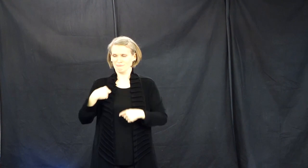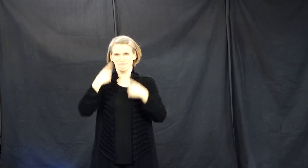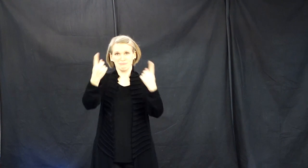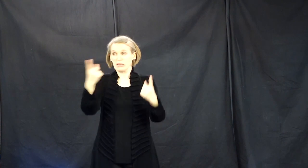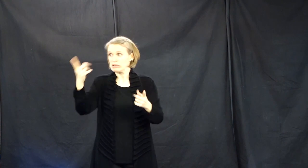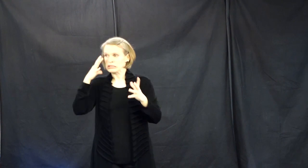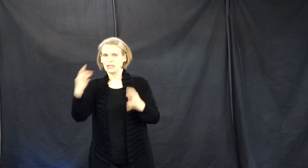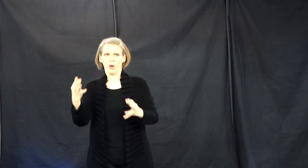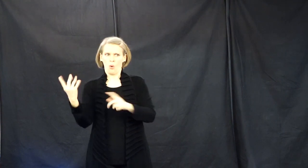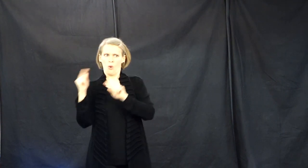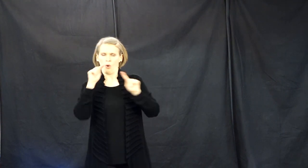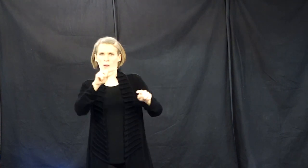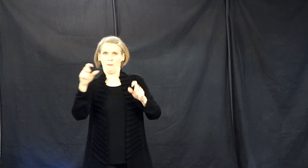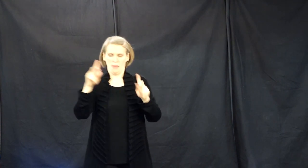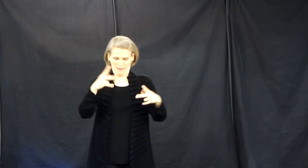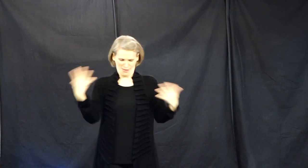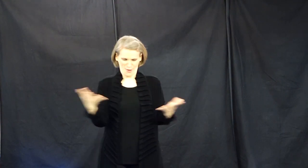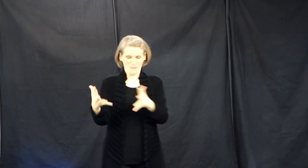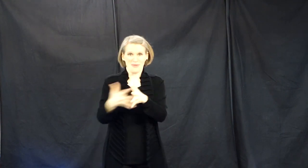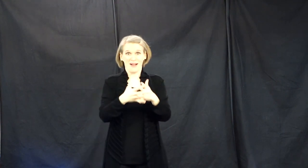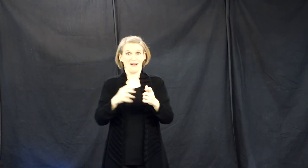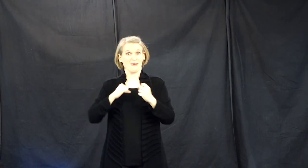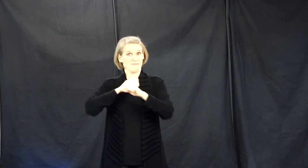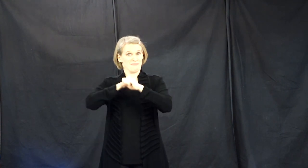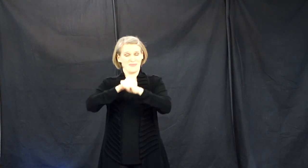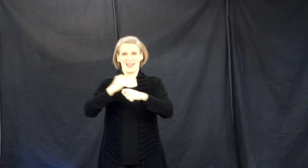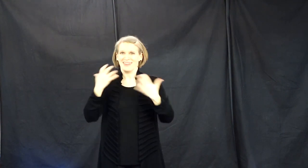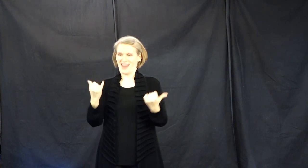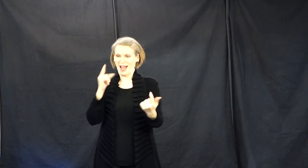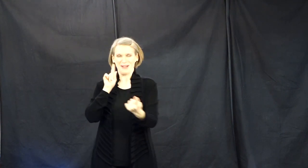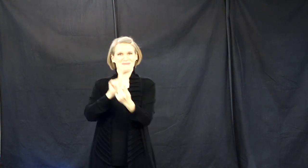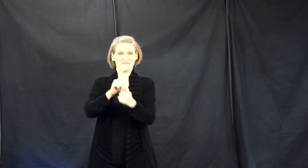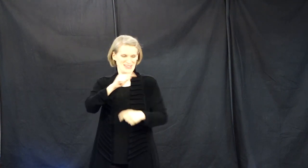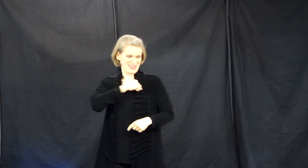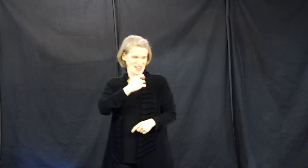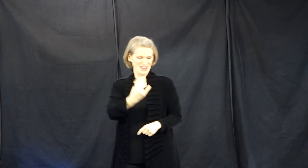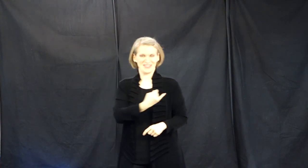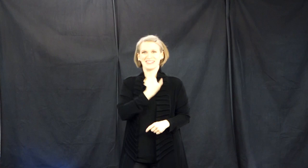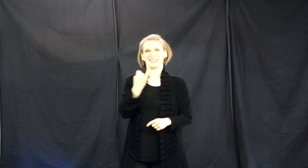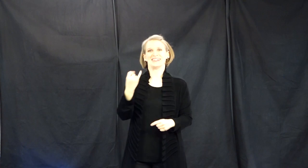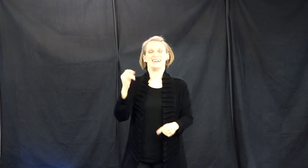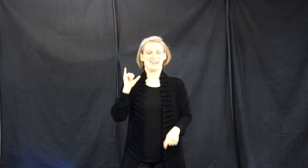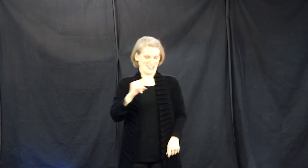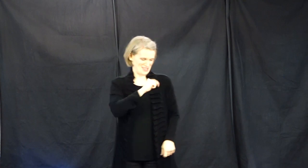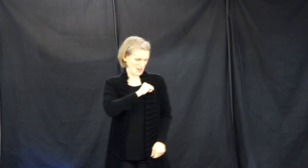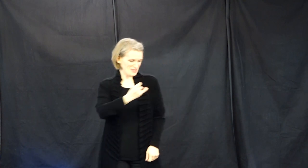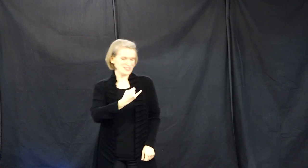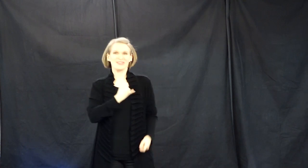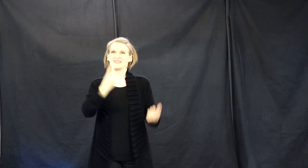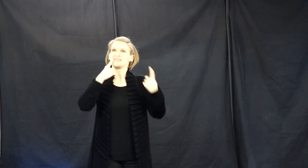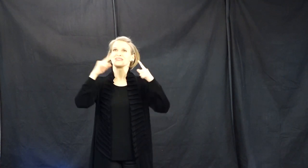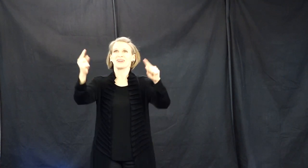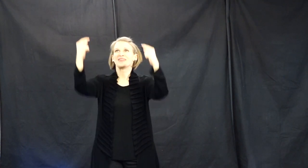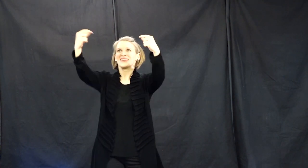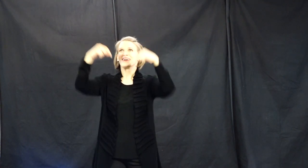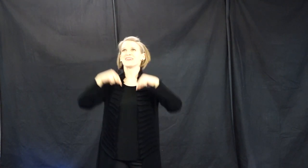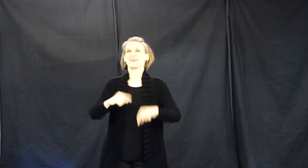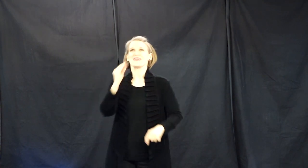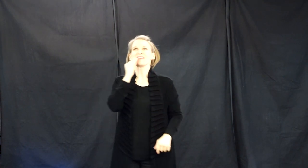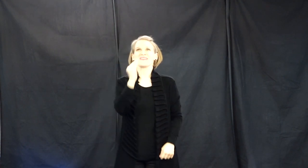keep the American promise. You simply must meet Thomas. Thomas Jefferson's coming